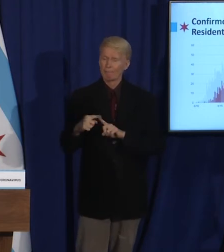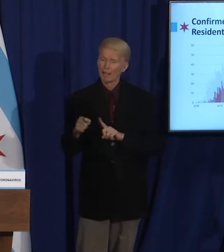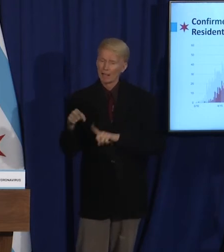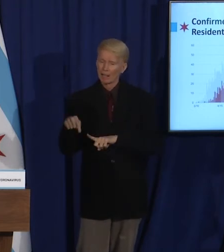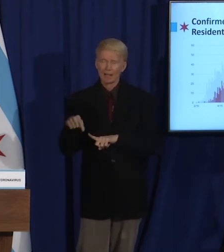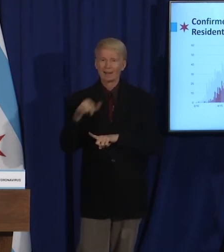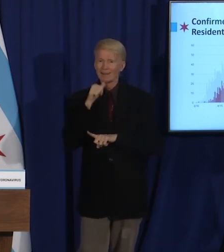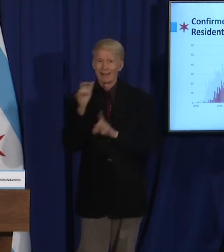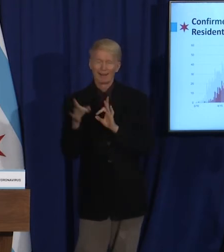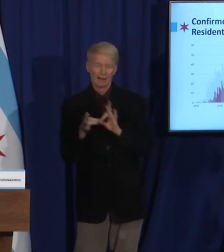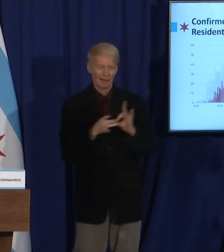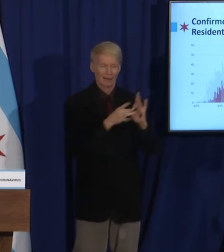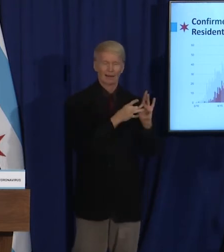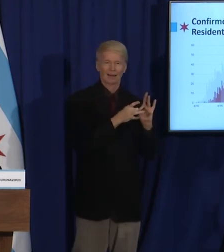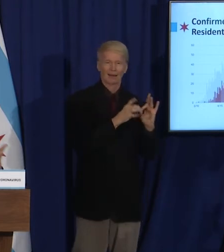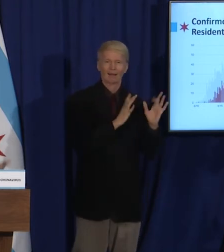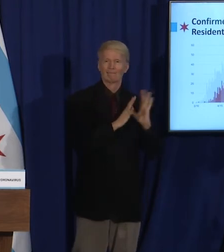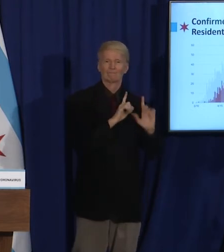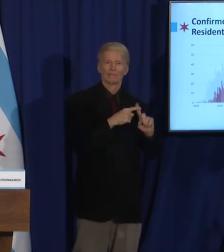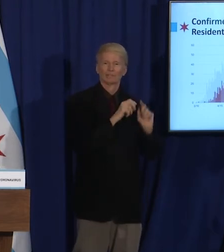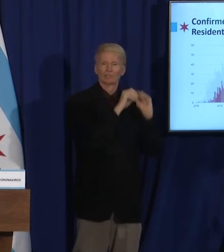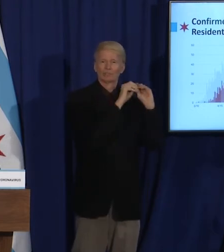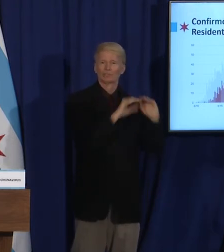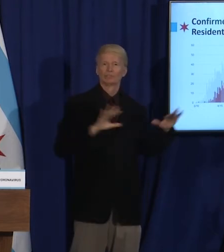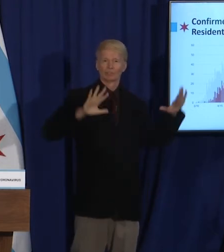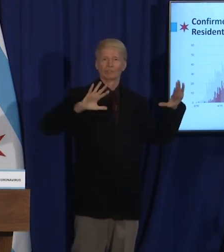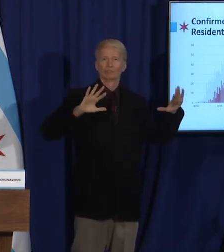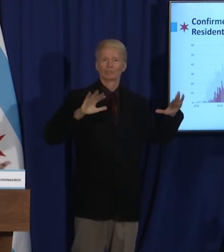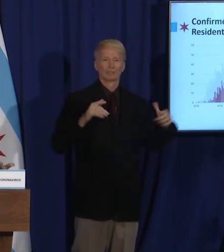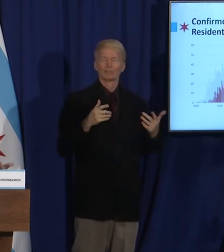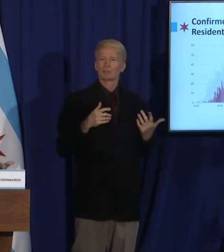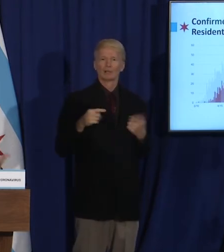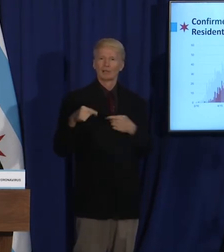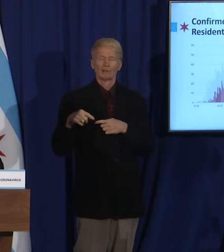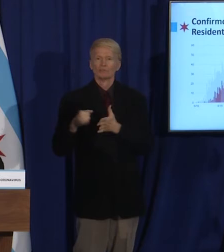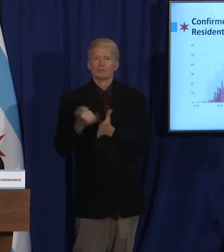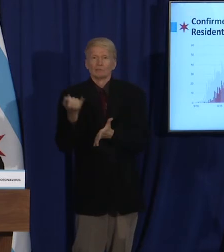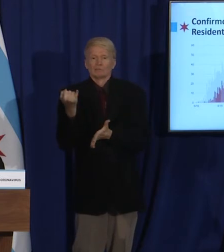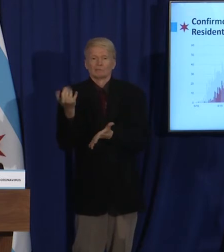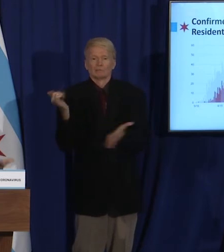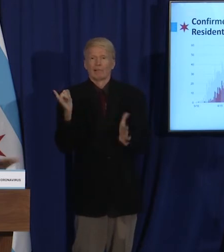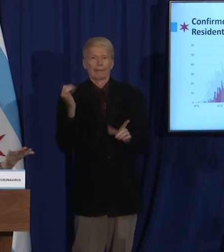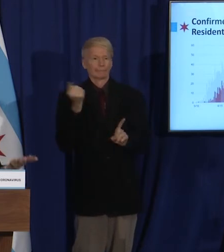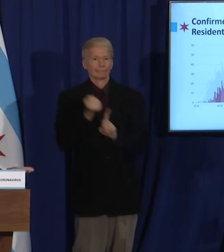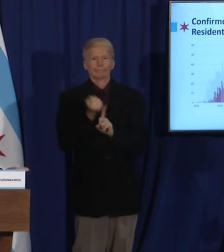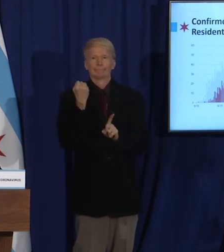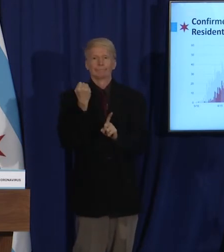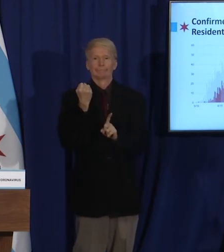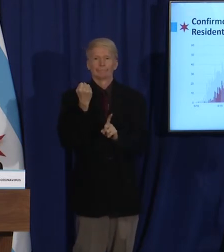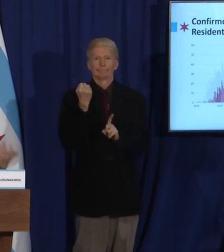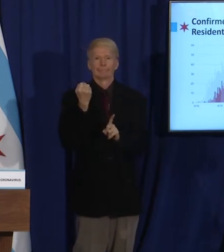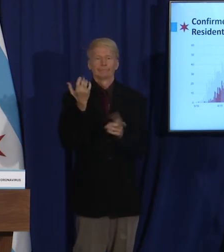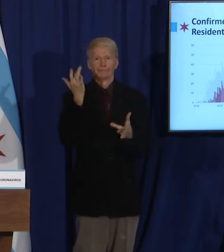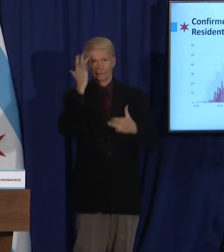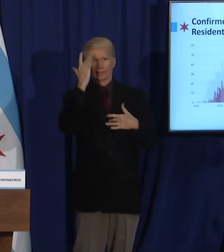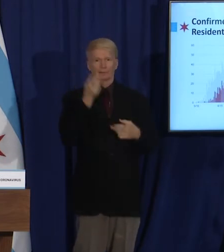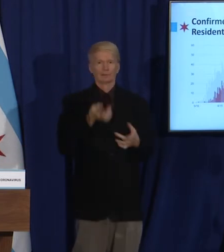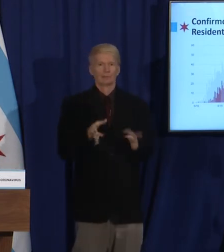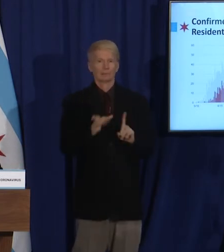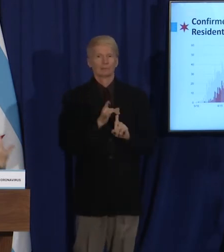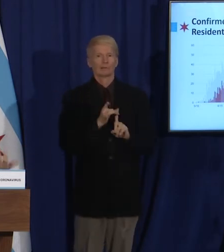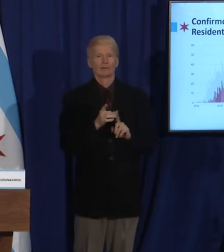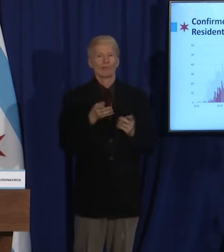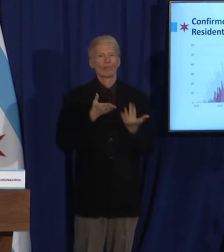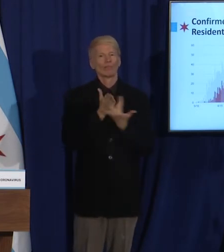known outbreak. These are people who are unfortunately getting sick from being in touch, for the most part, with people that they